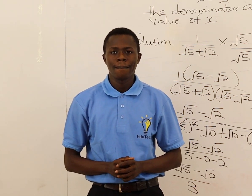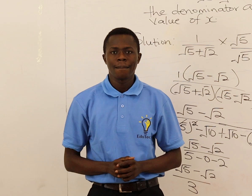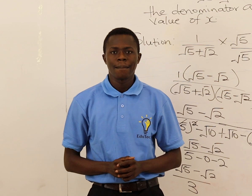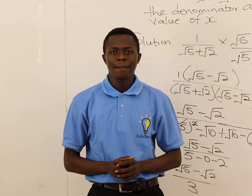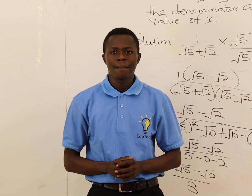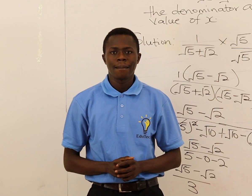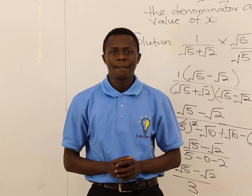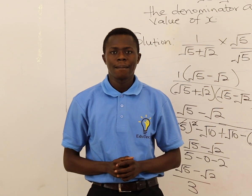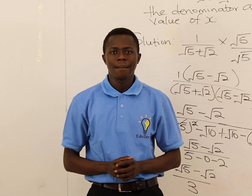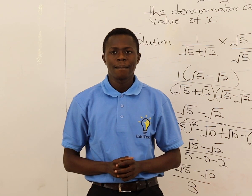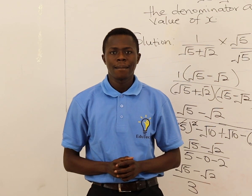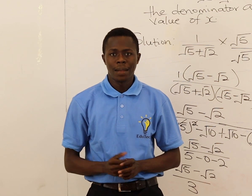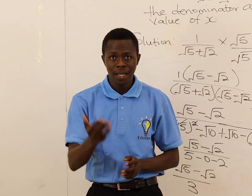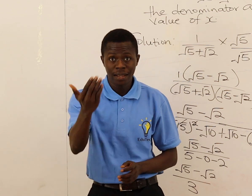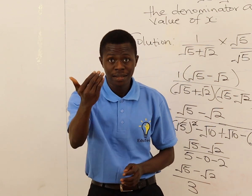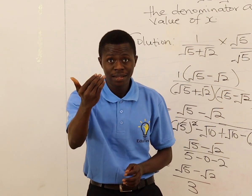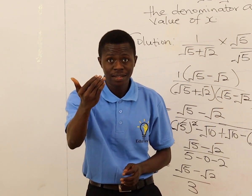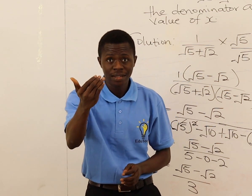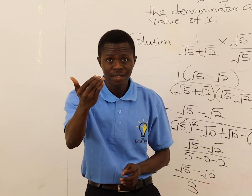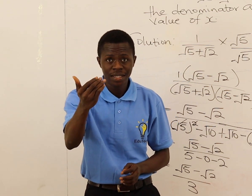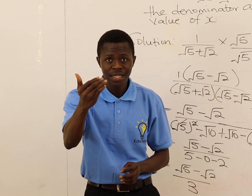Yes, the answer will be